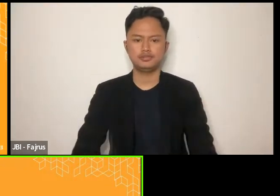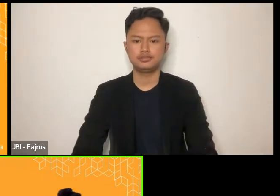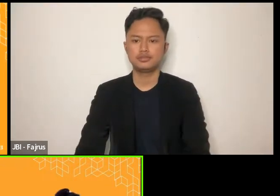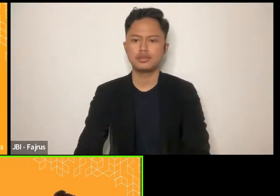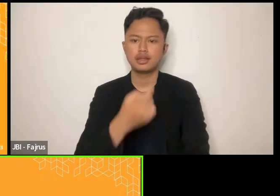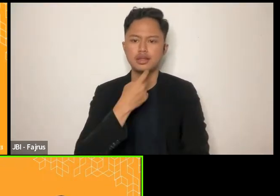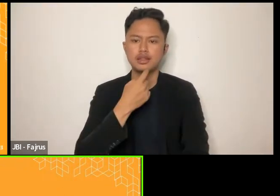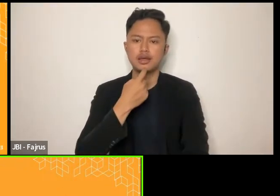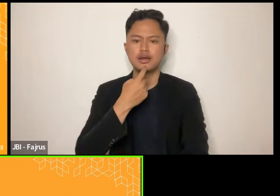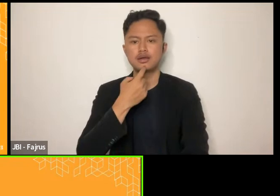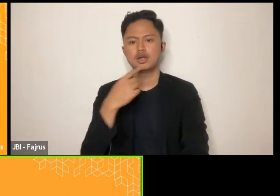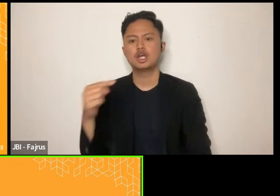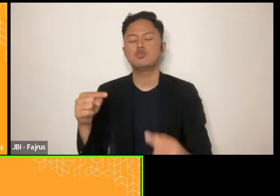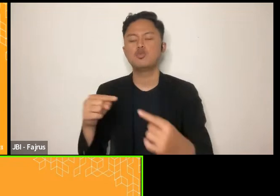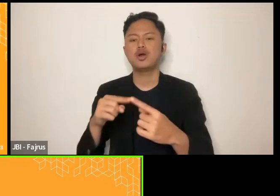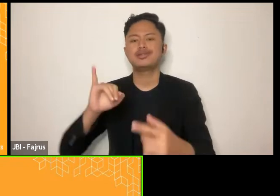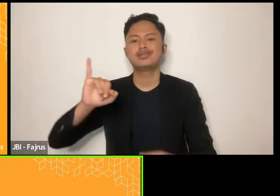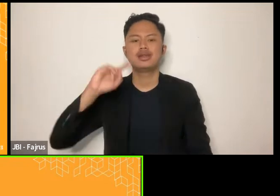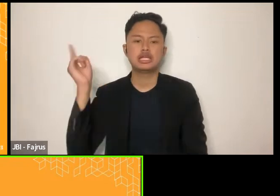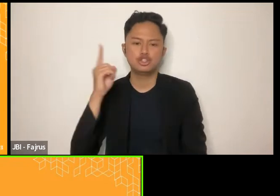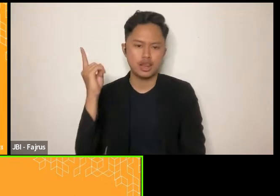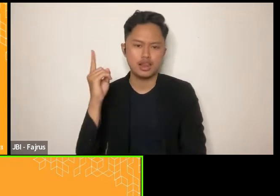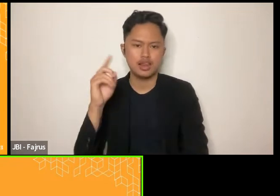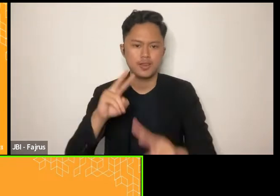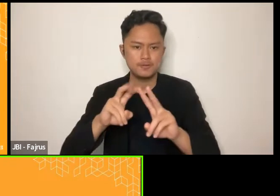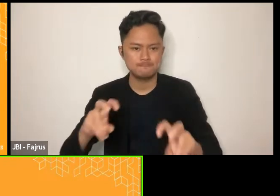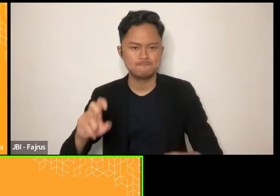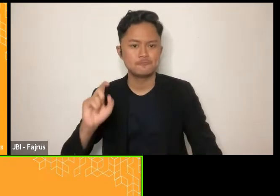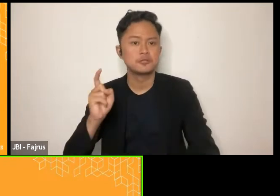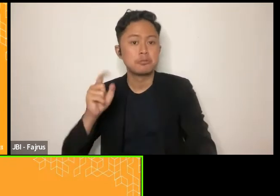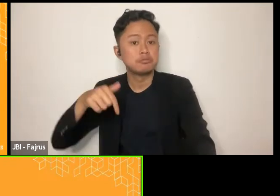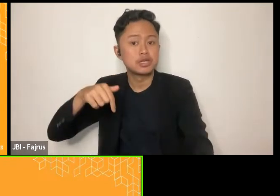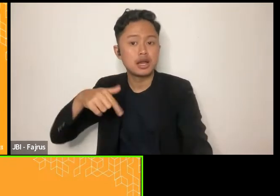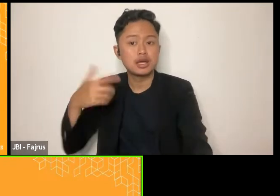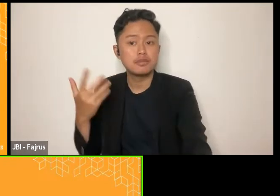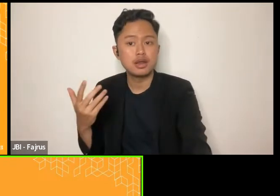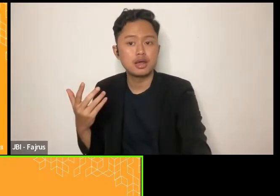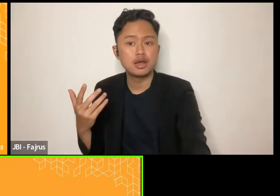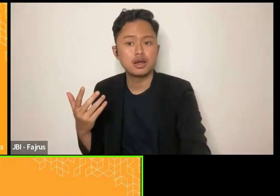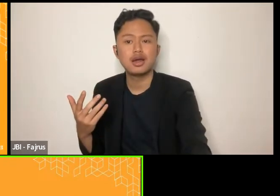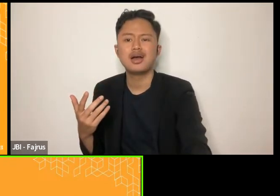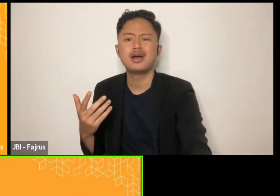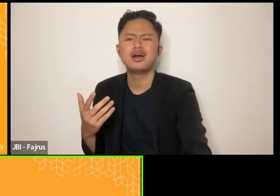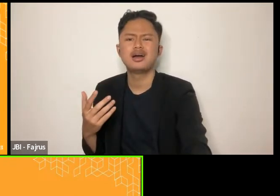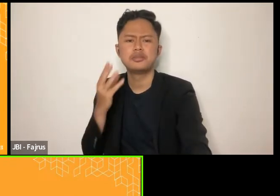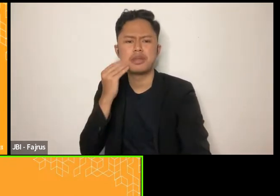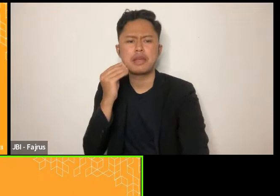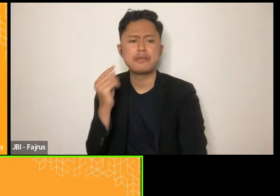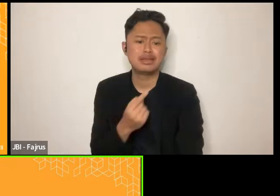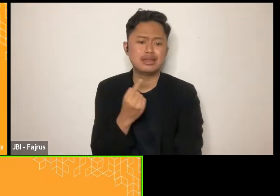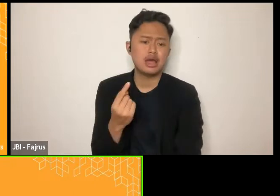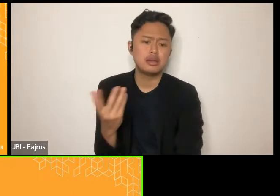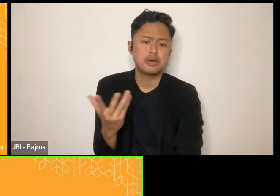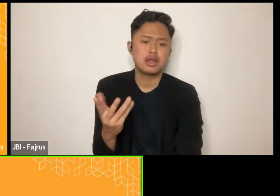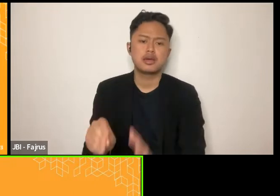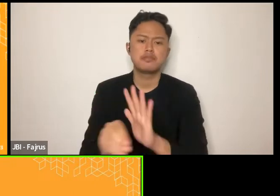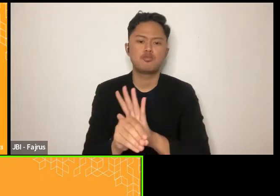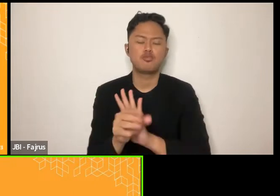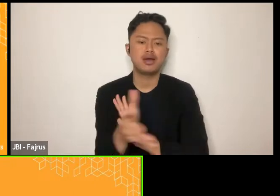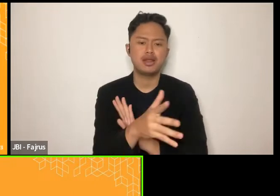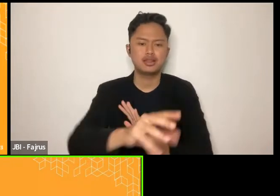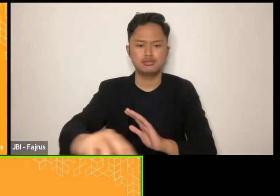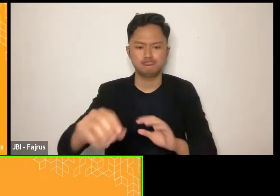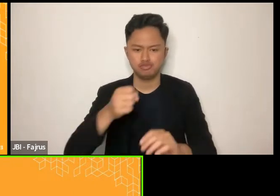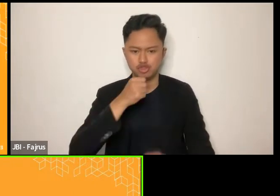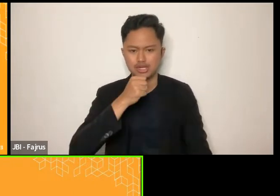international related to international journalists, because now what we are experiencing in West Papua, international